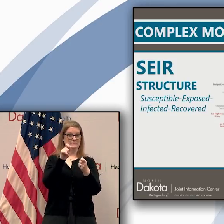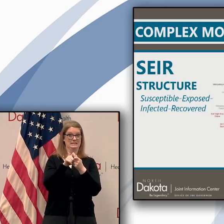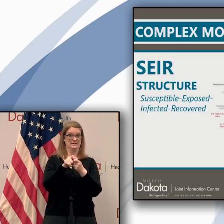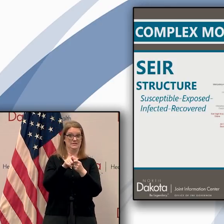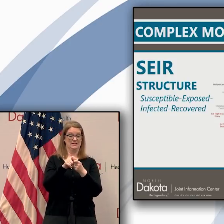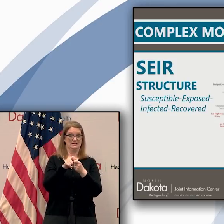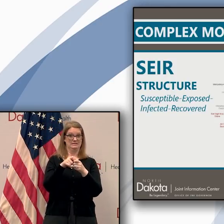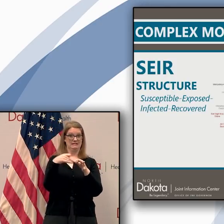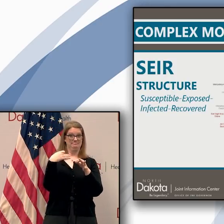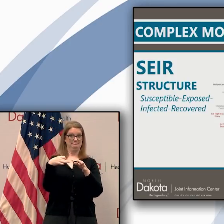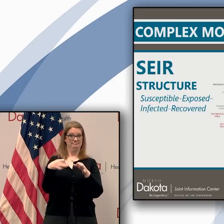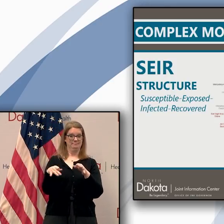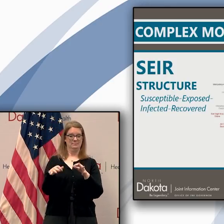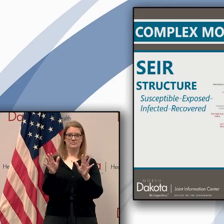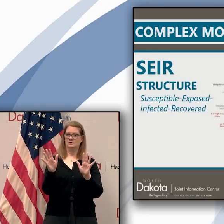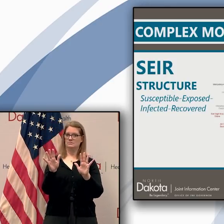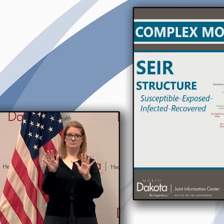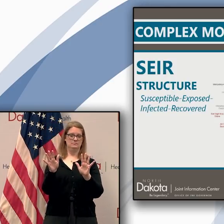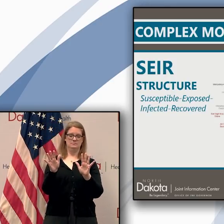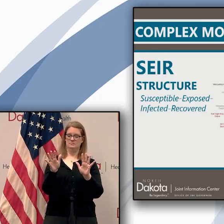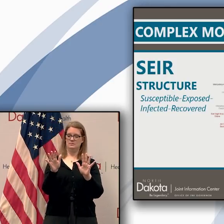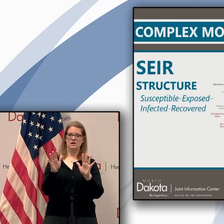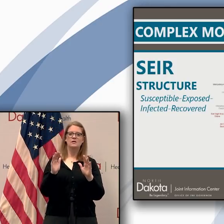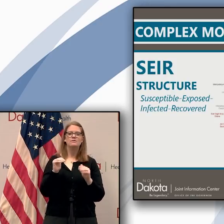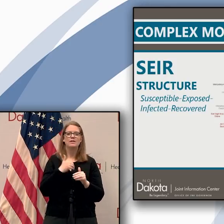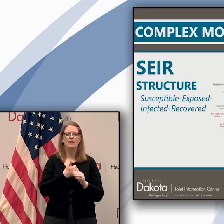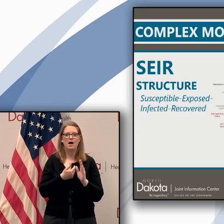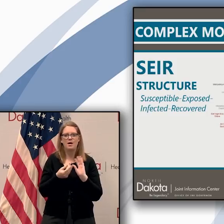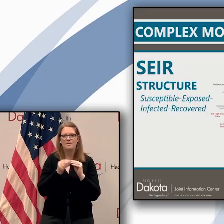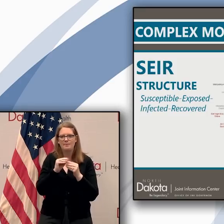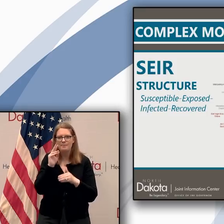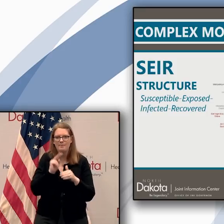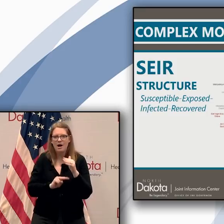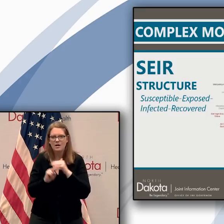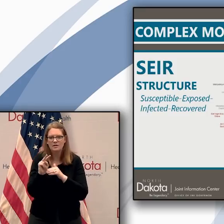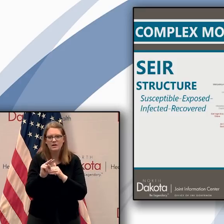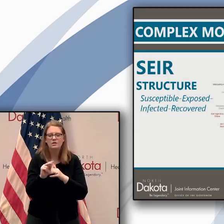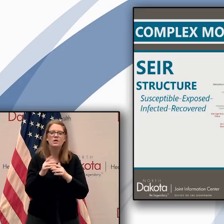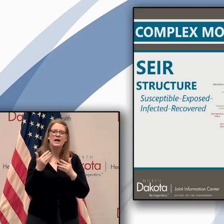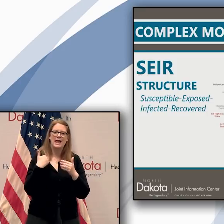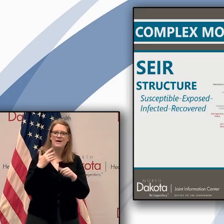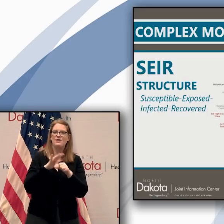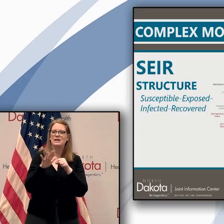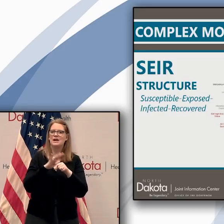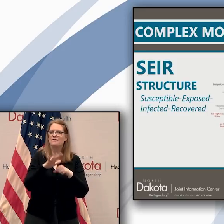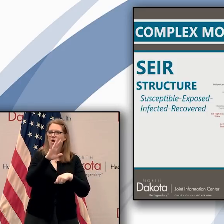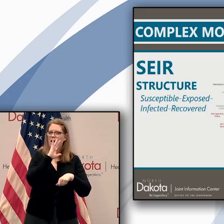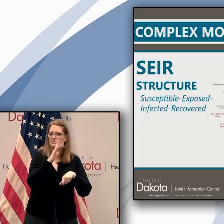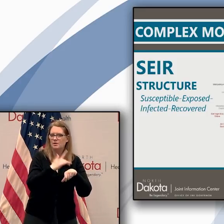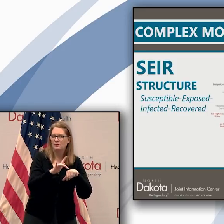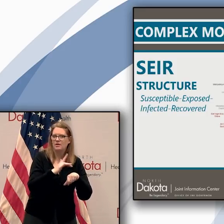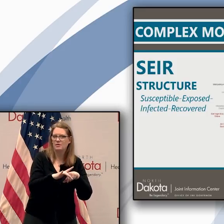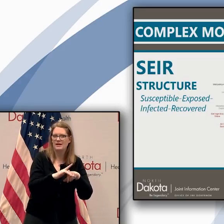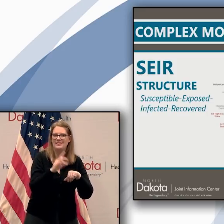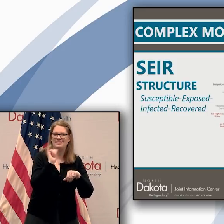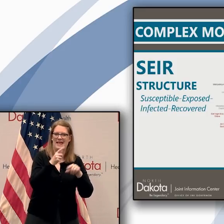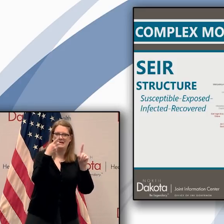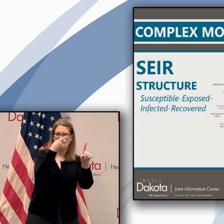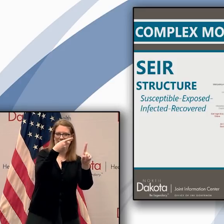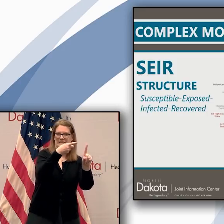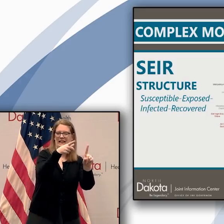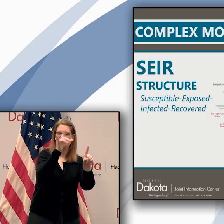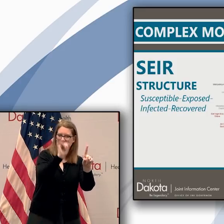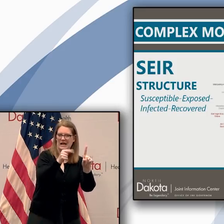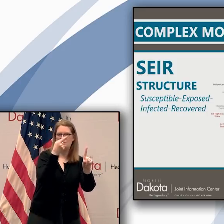But I would assure people that from our modeling work, we know we have enough hospital capacity, and that was the key point of the key